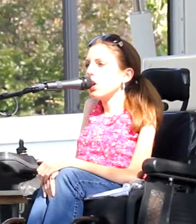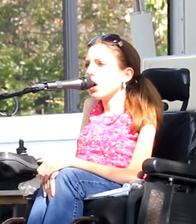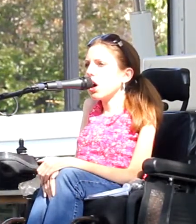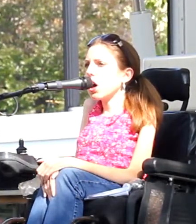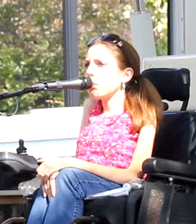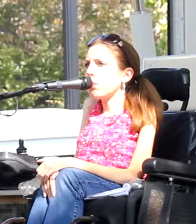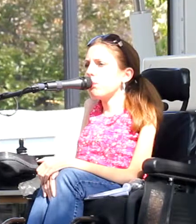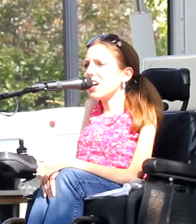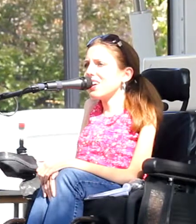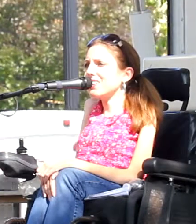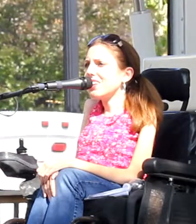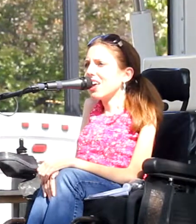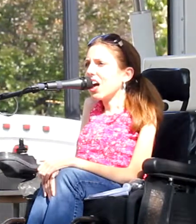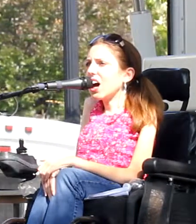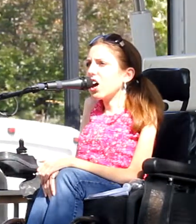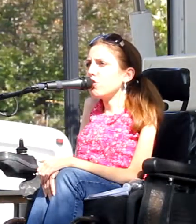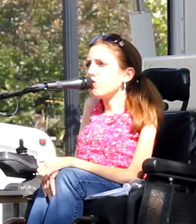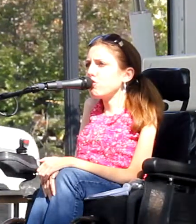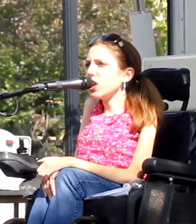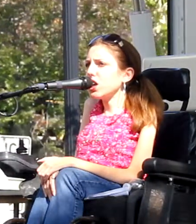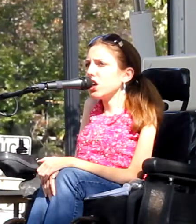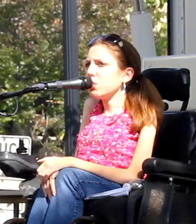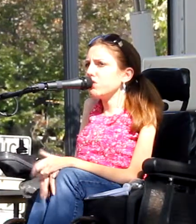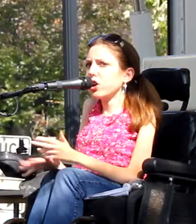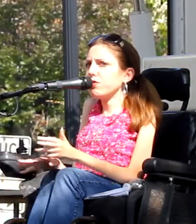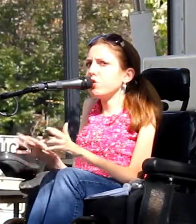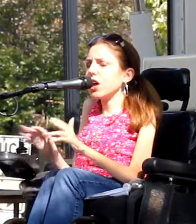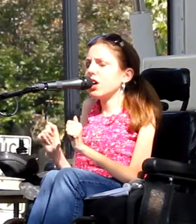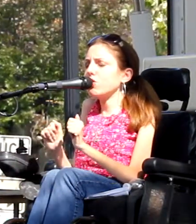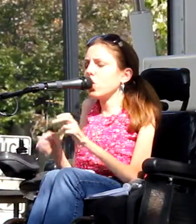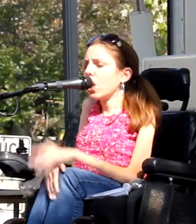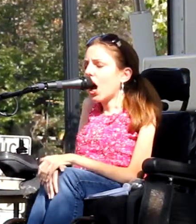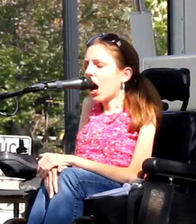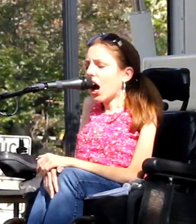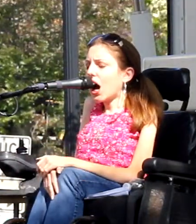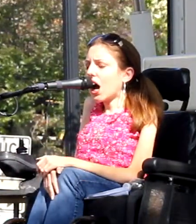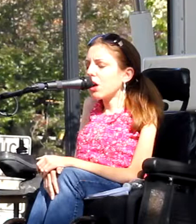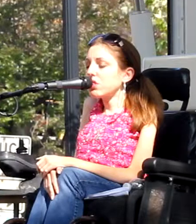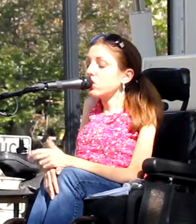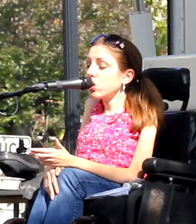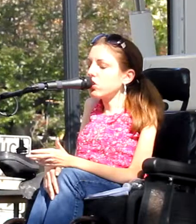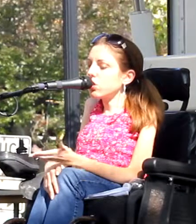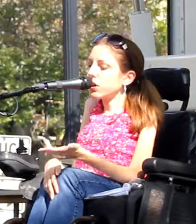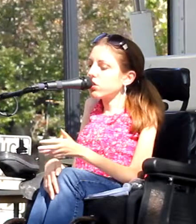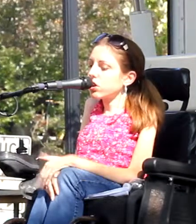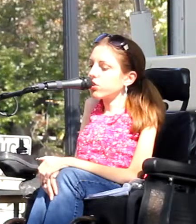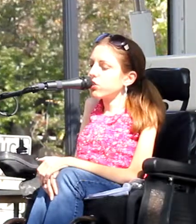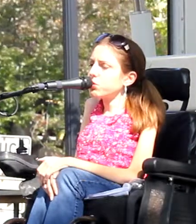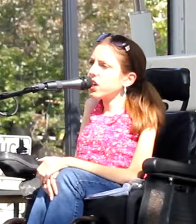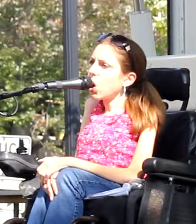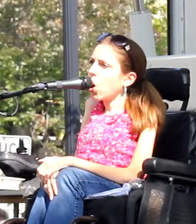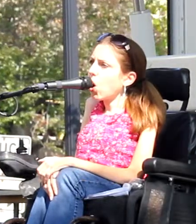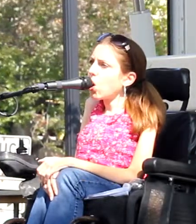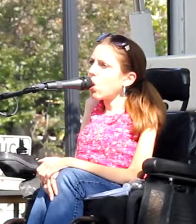Depot. But she was very confused. And so I was like, no, Mexico's a country.